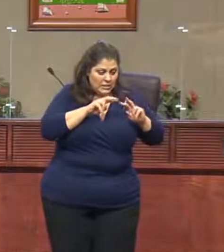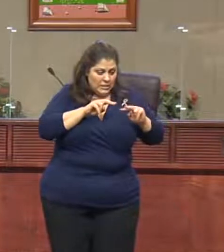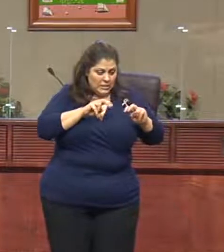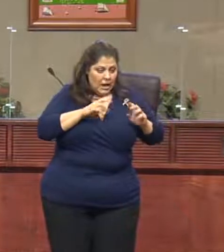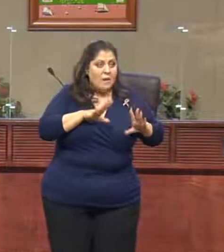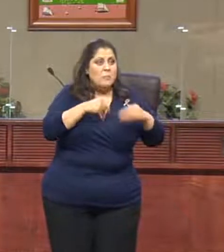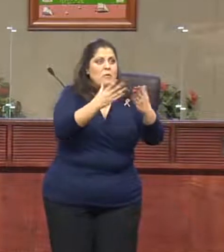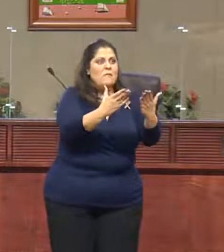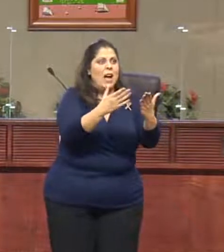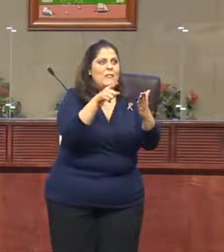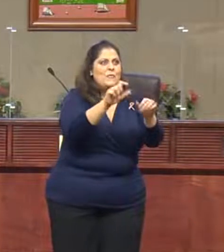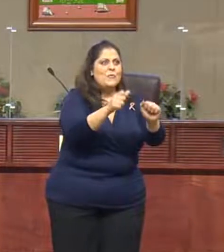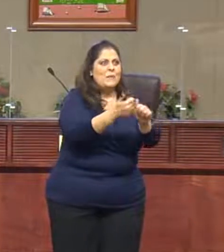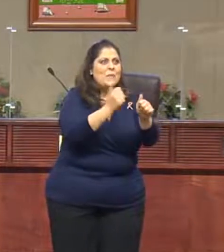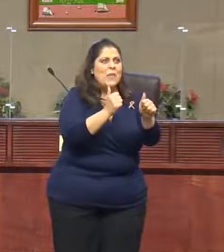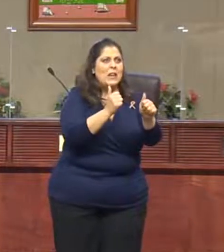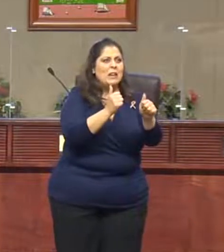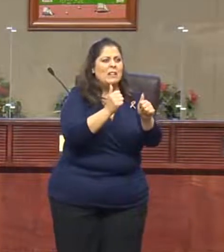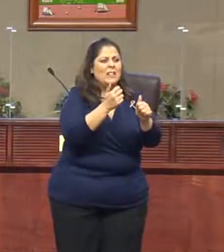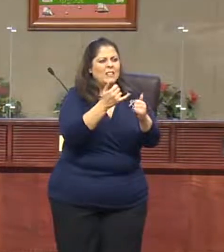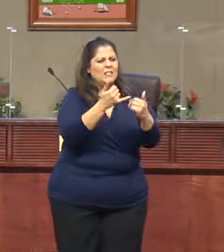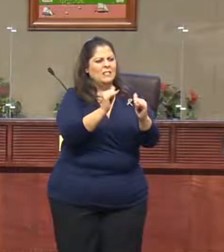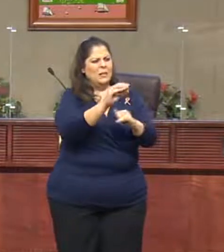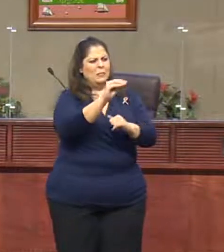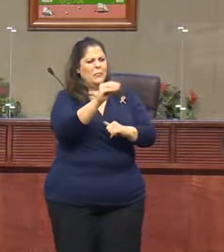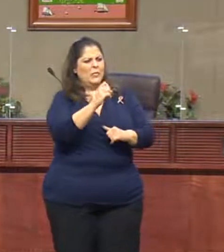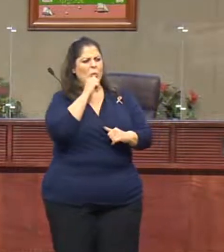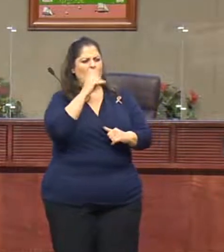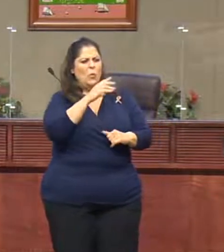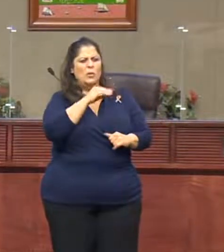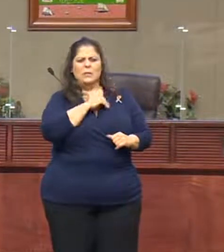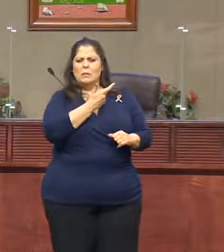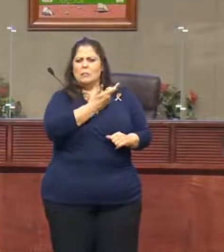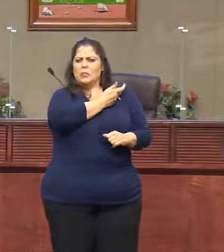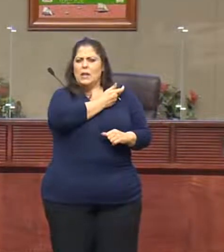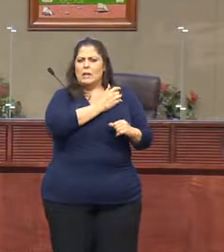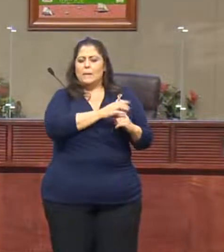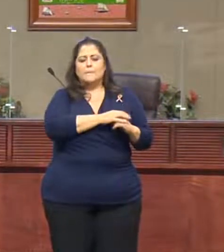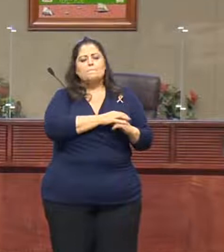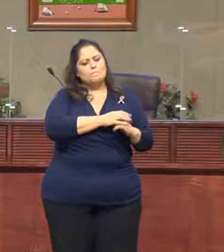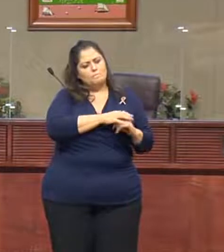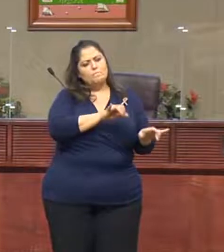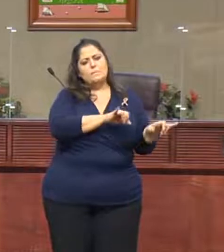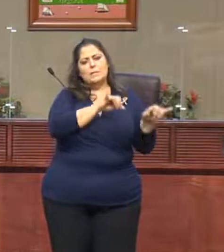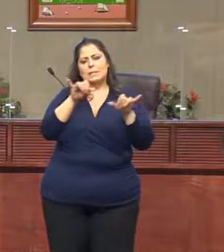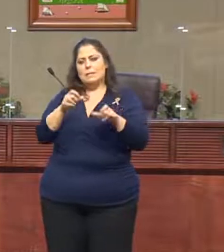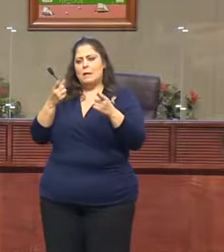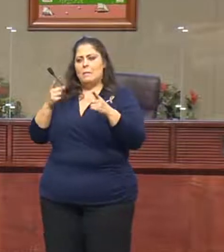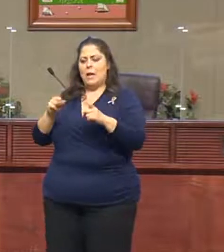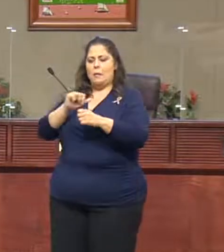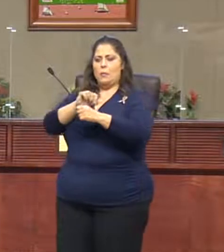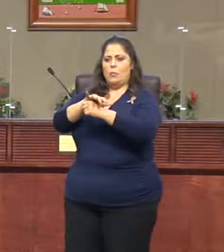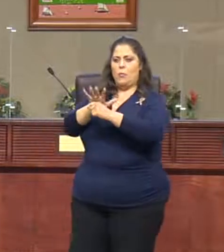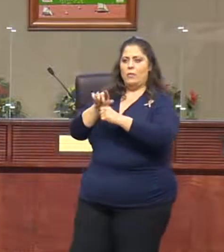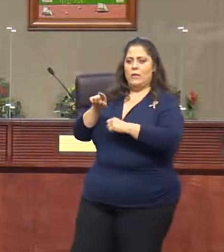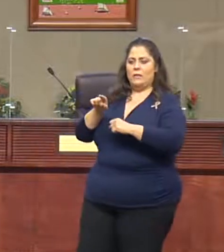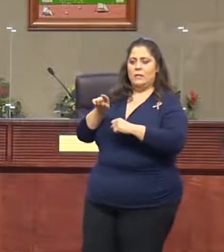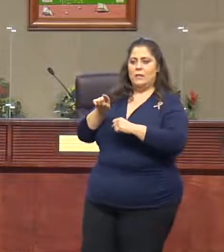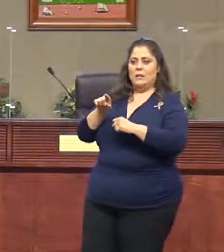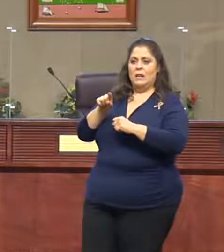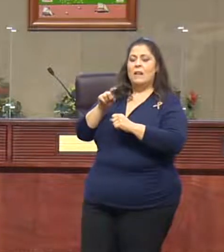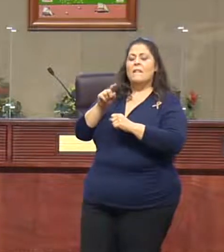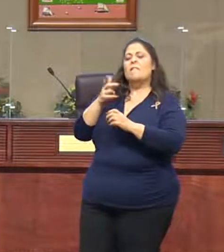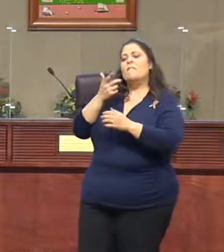that still doesn't take it. And the thing is happening with COVID-19. Its psychology of vaccine is complicated.